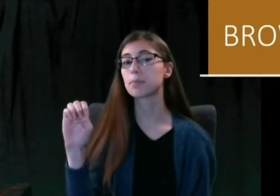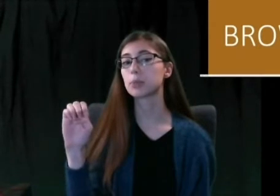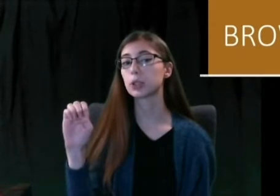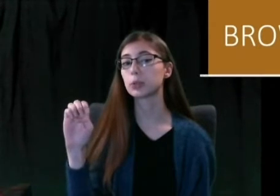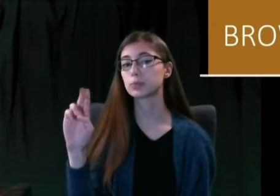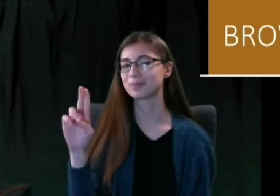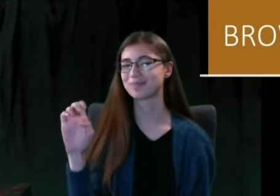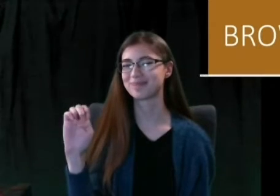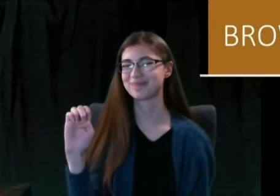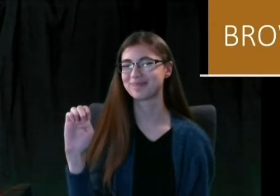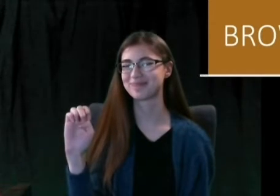blue.